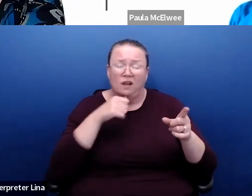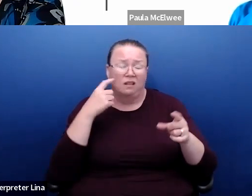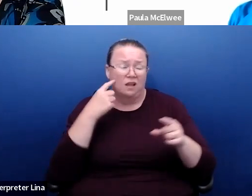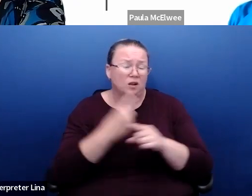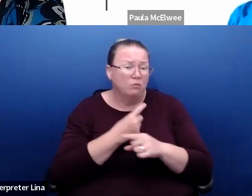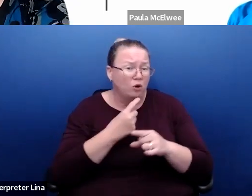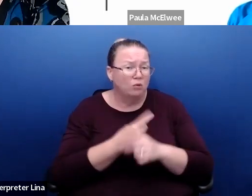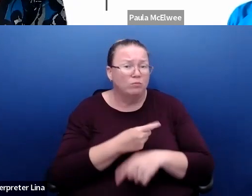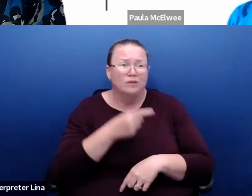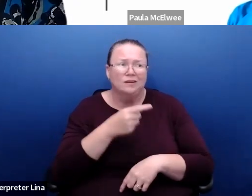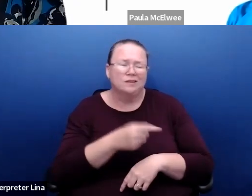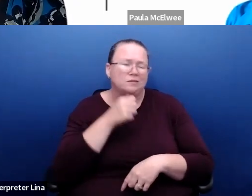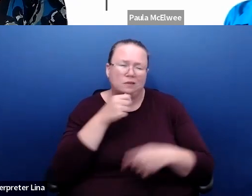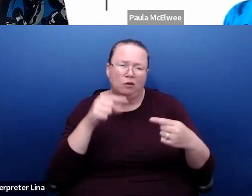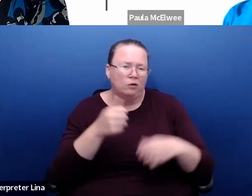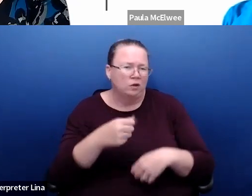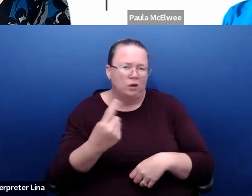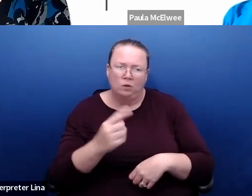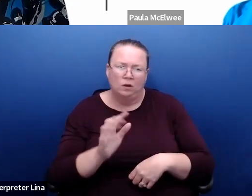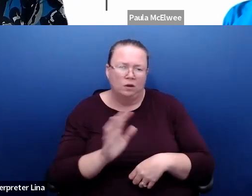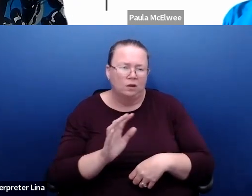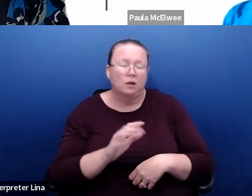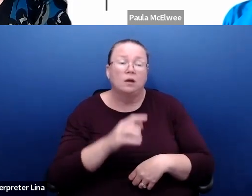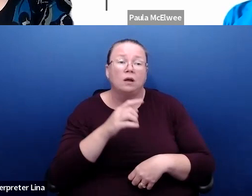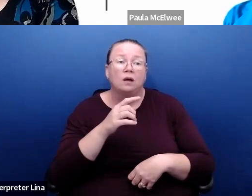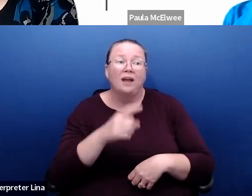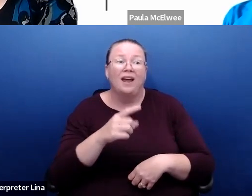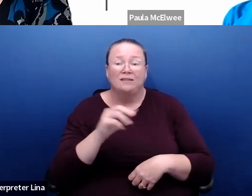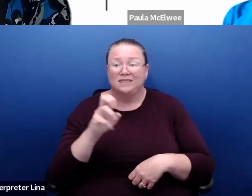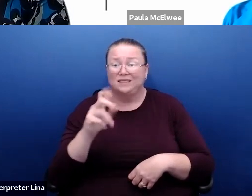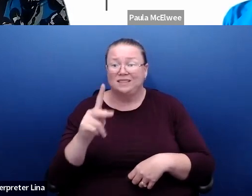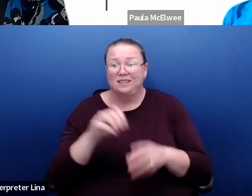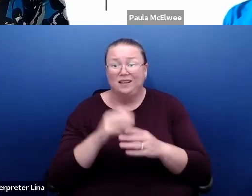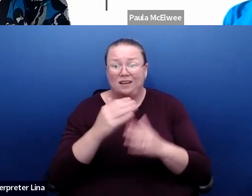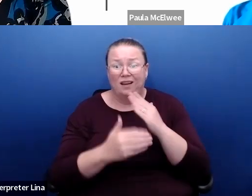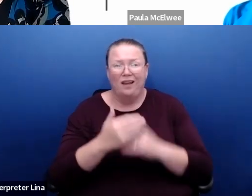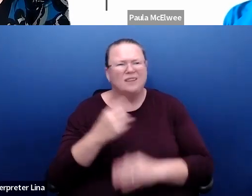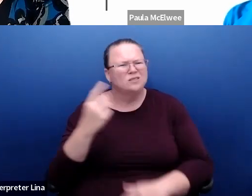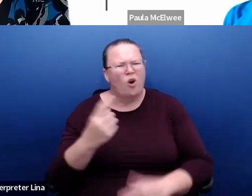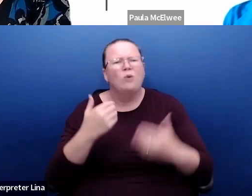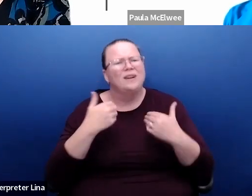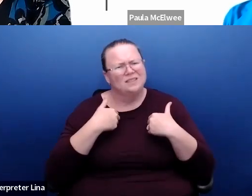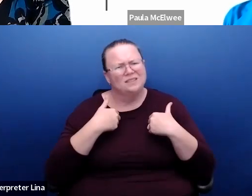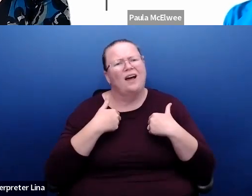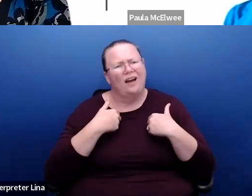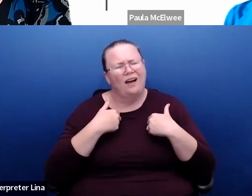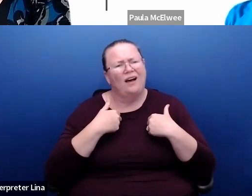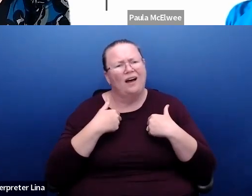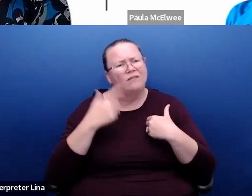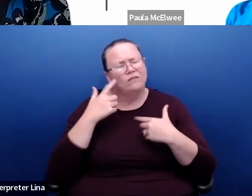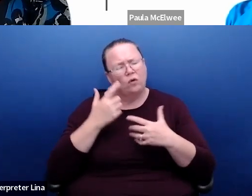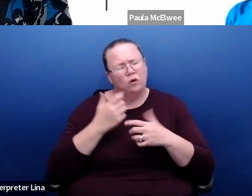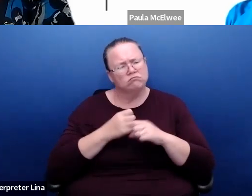but he really isn't going to hurt anybody. He has a stick in his hand, but he always carries that stick for